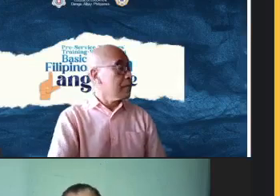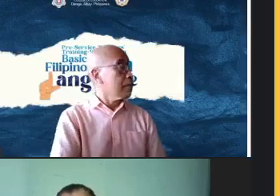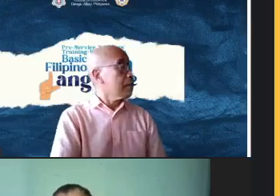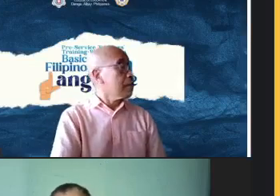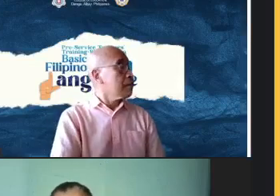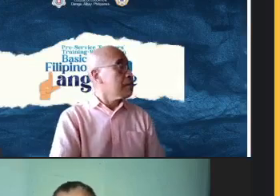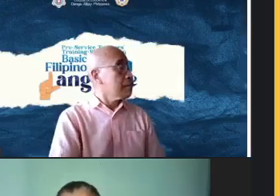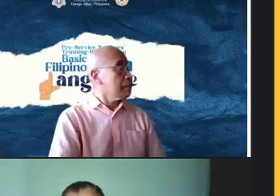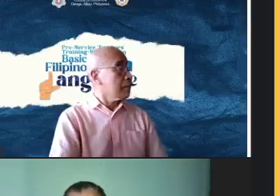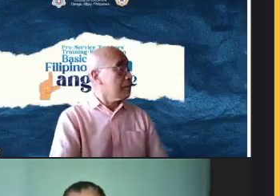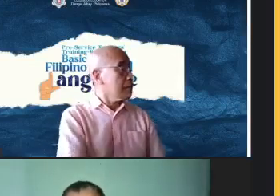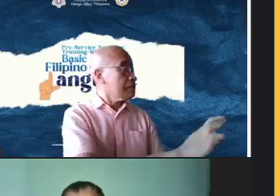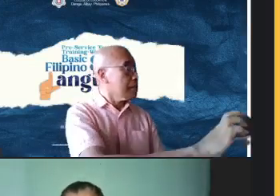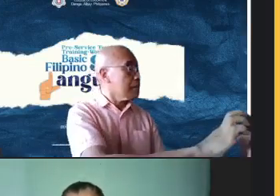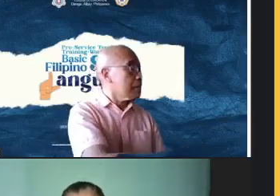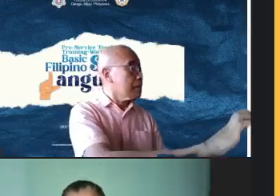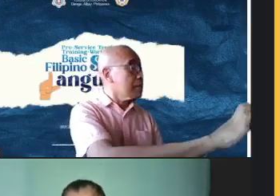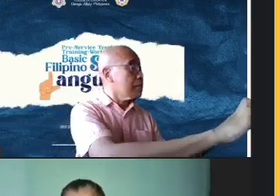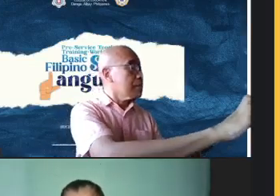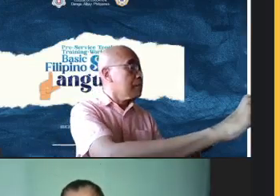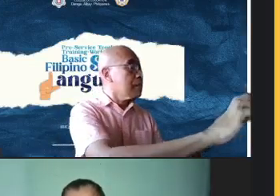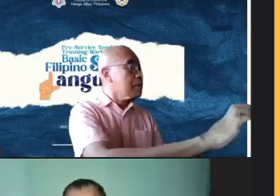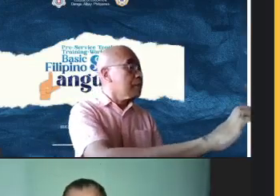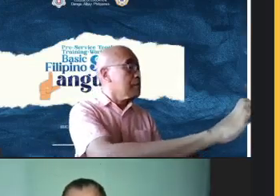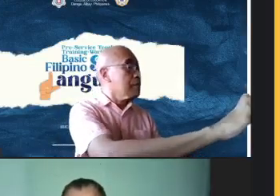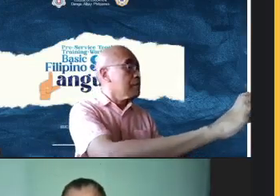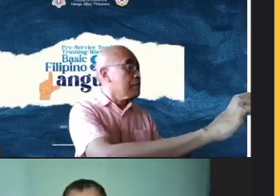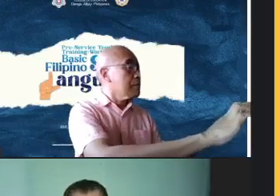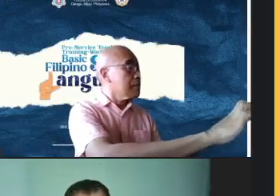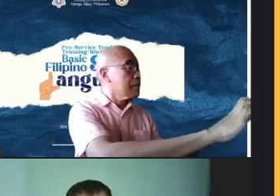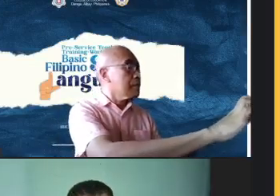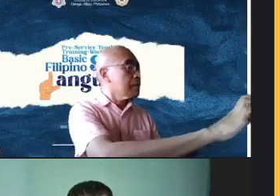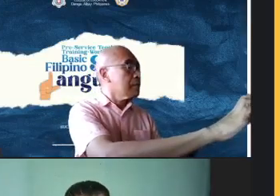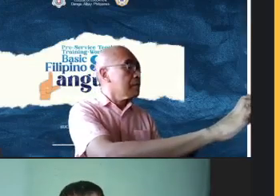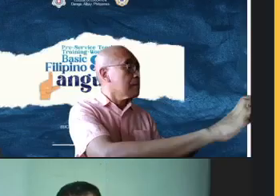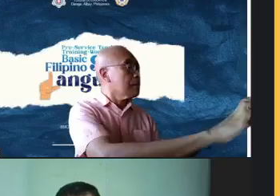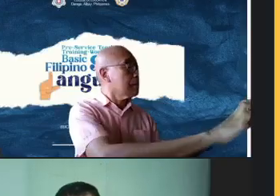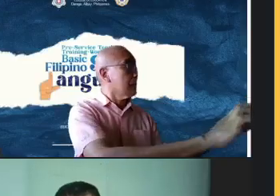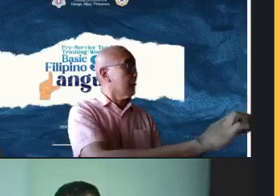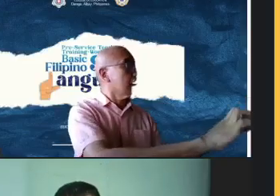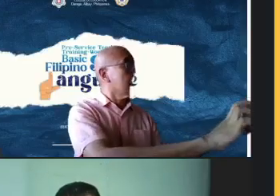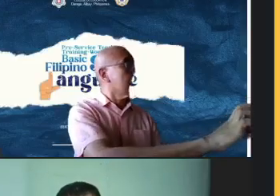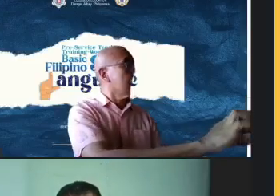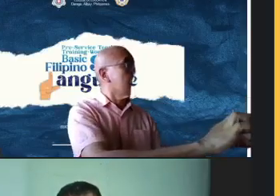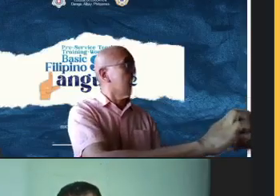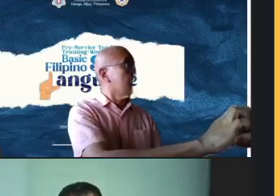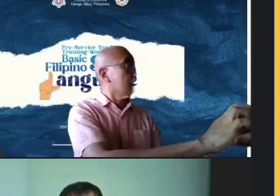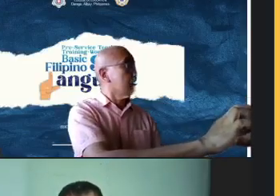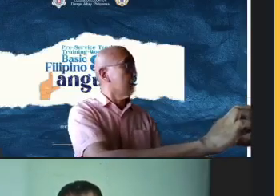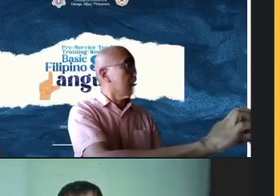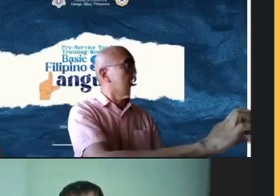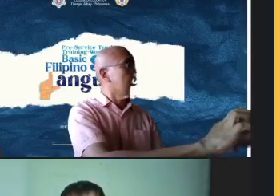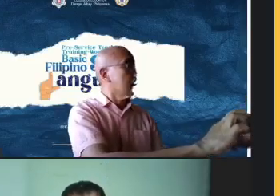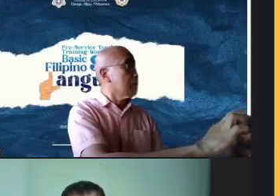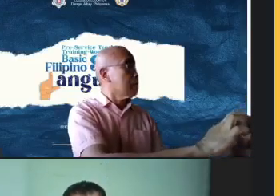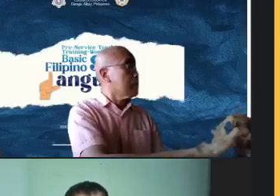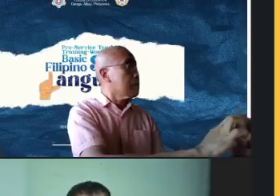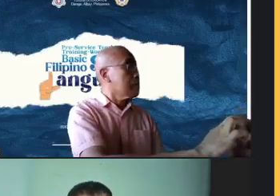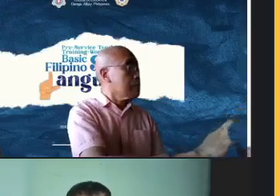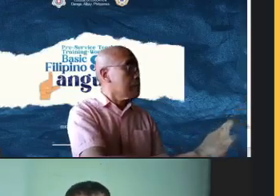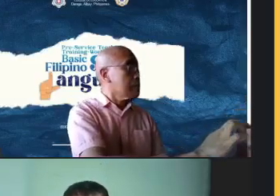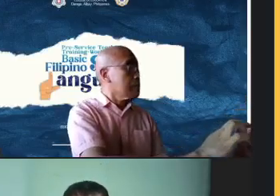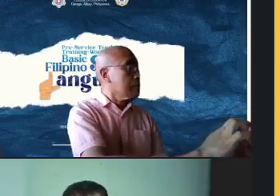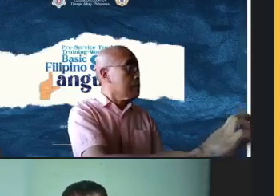of it, participate actively in this online training workshop on the basics of Filipino